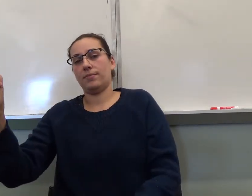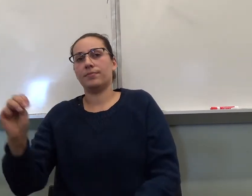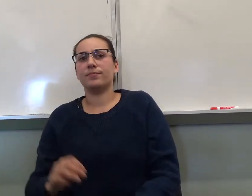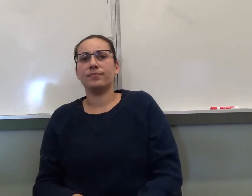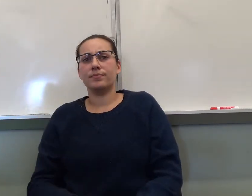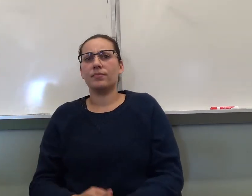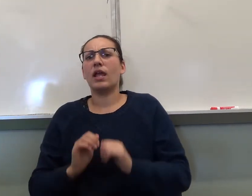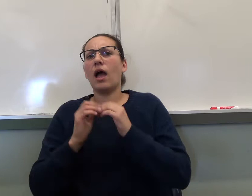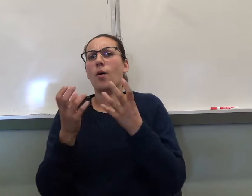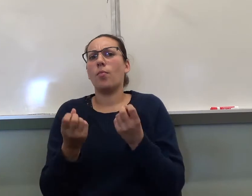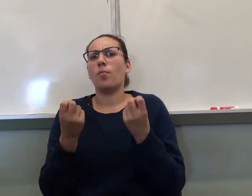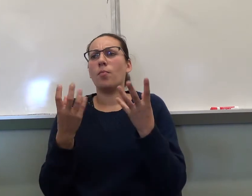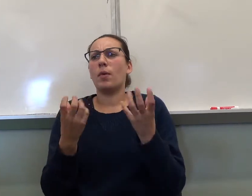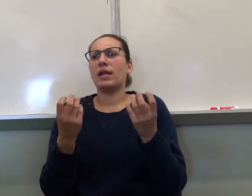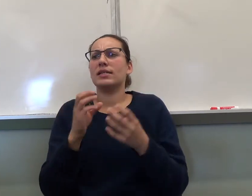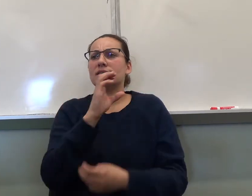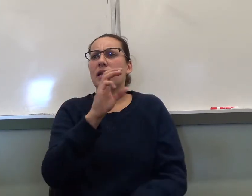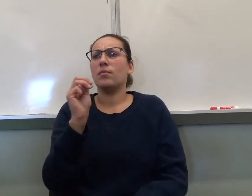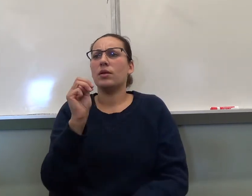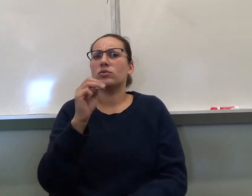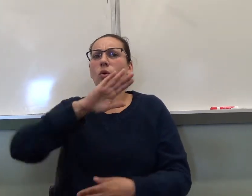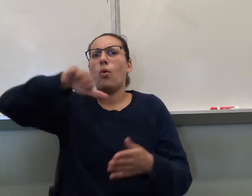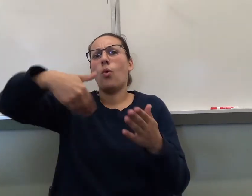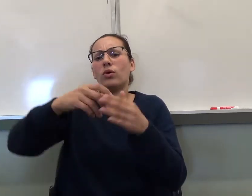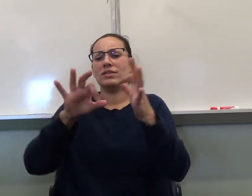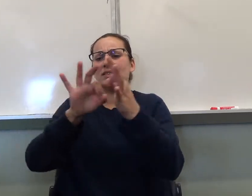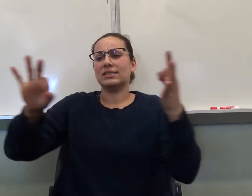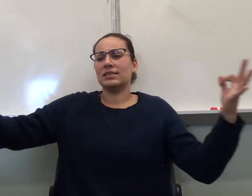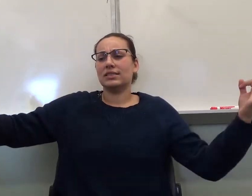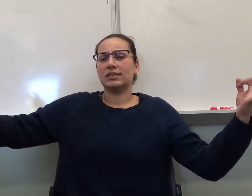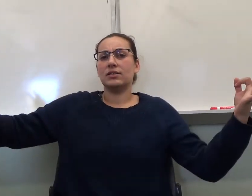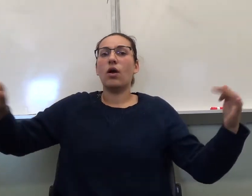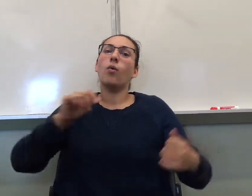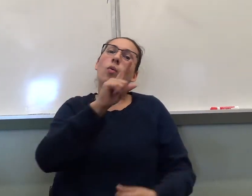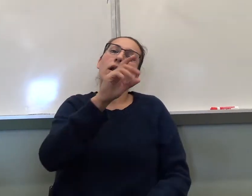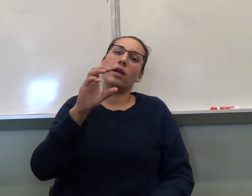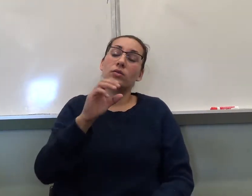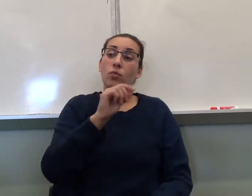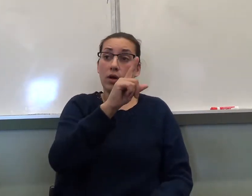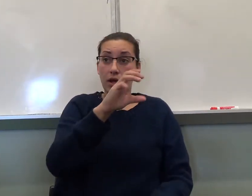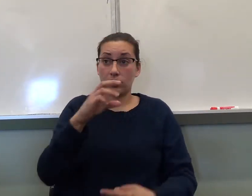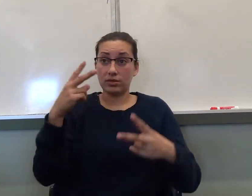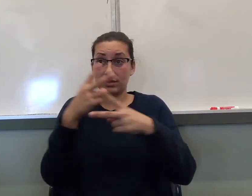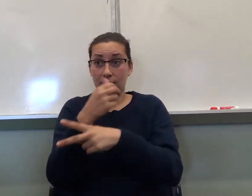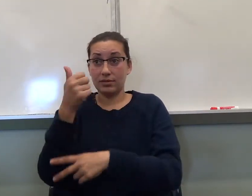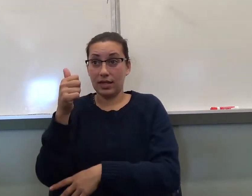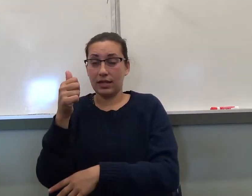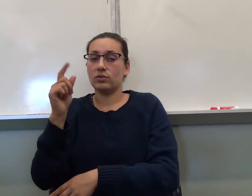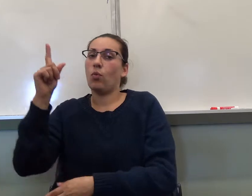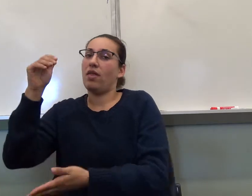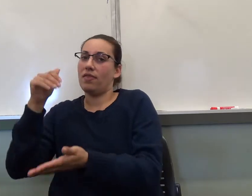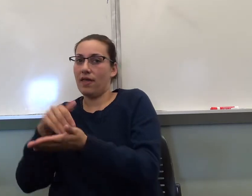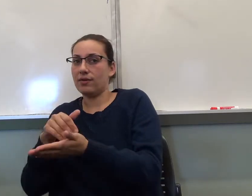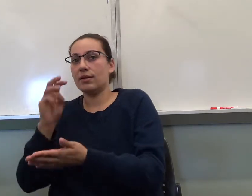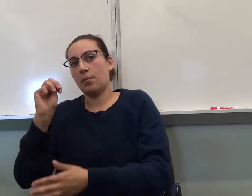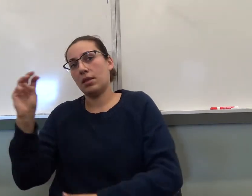thing? 100. So 100 times 10 is 1,000 millimeters. Go with it, all the way across the meter.